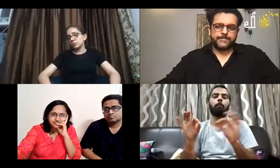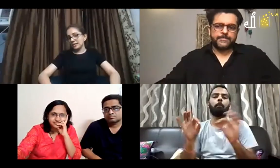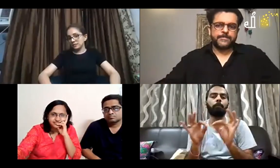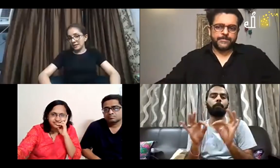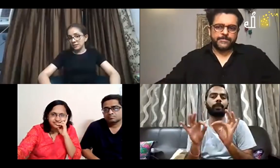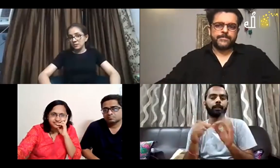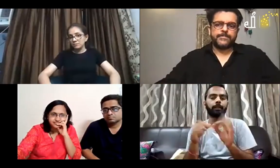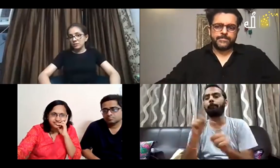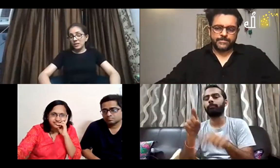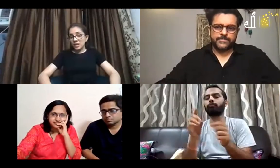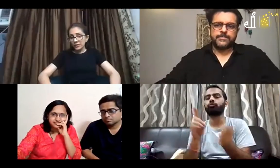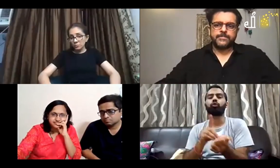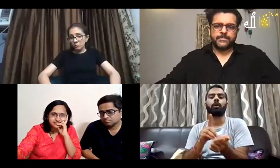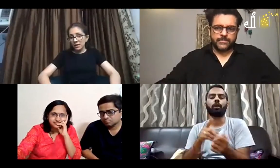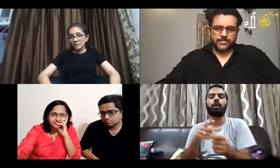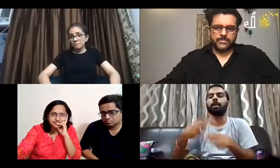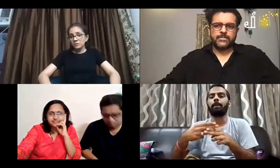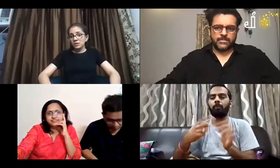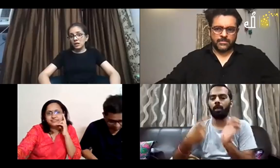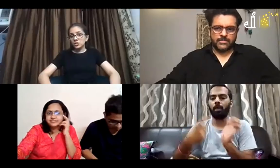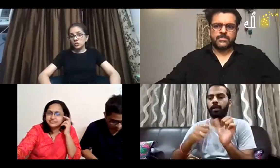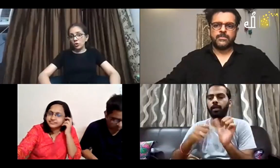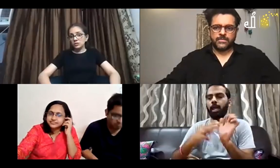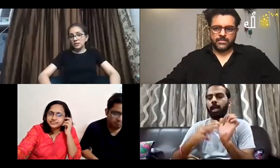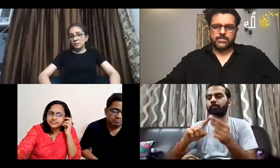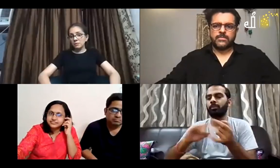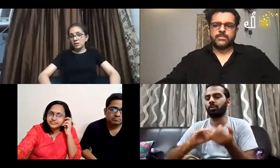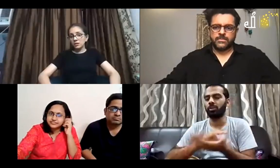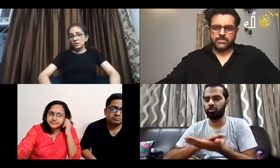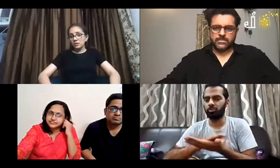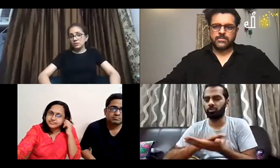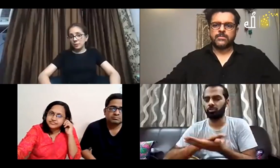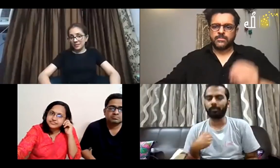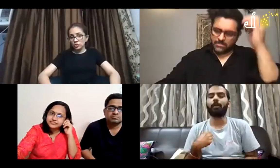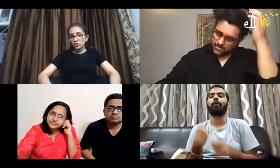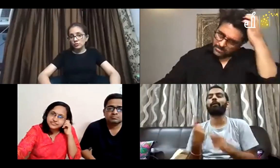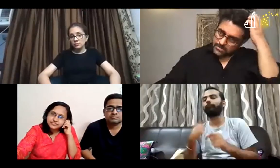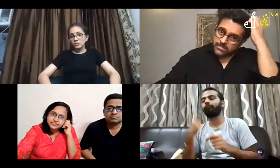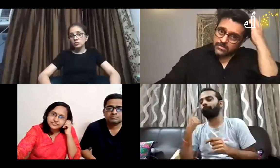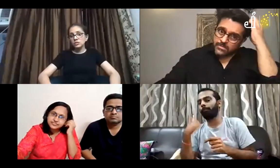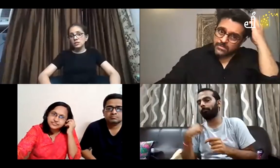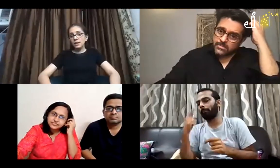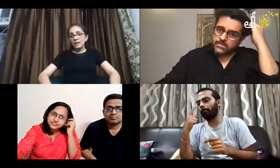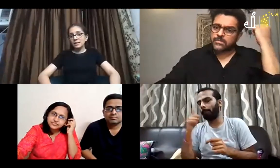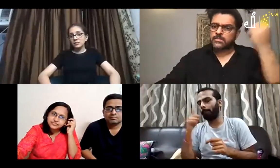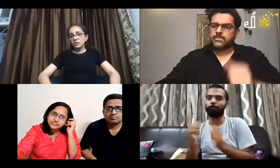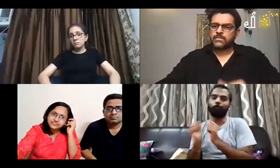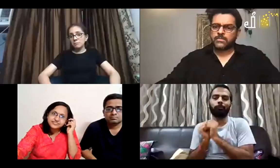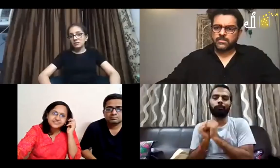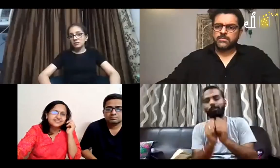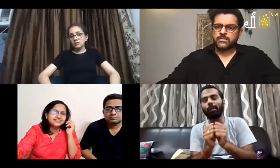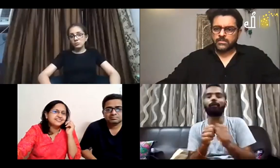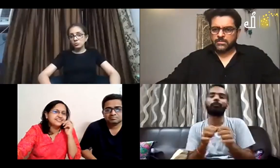would like to add it there. When I went to Mumbai to a doctor named Dr. Ramesh, and